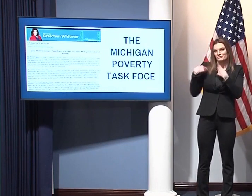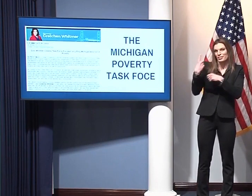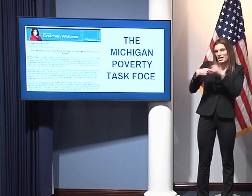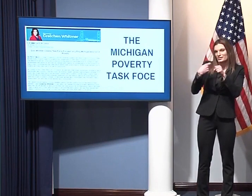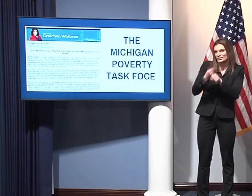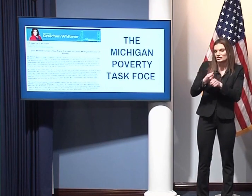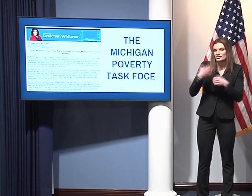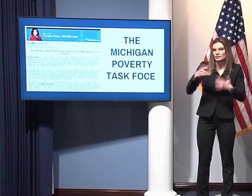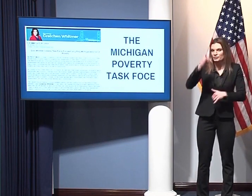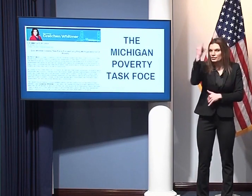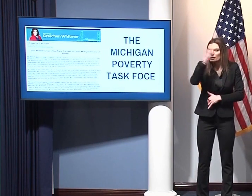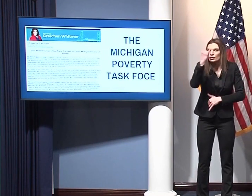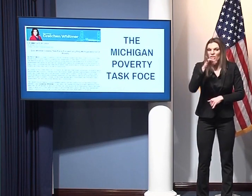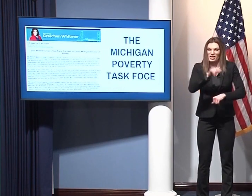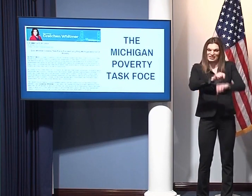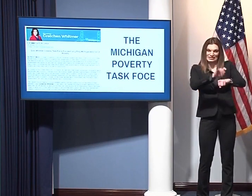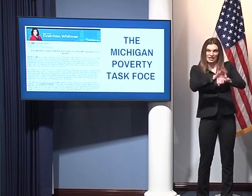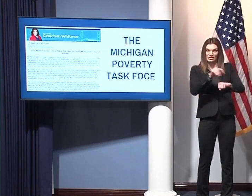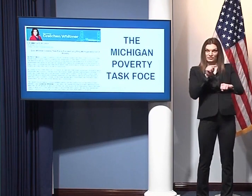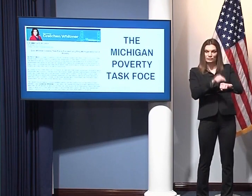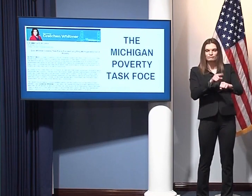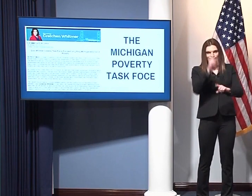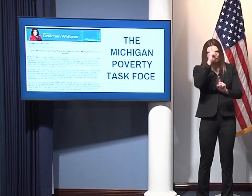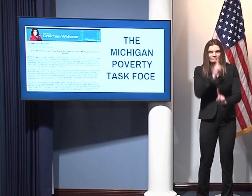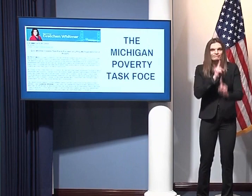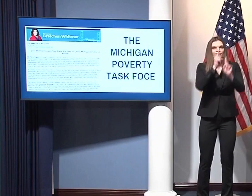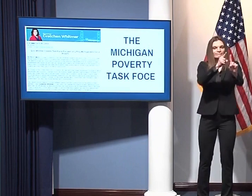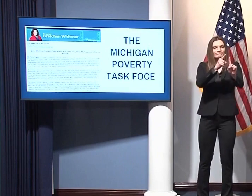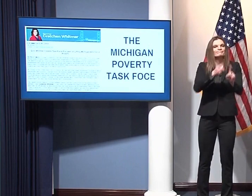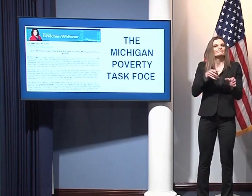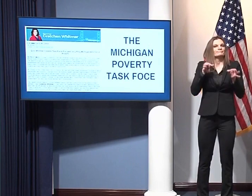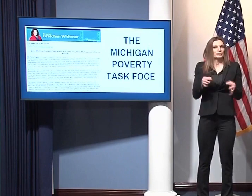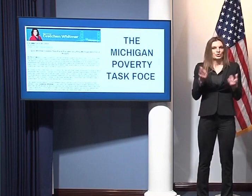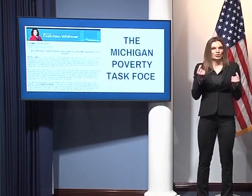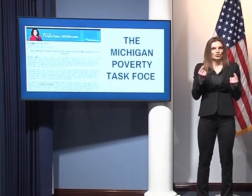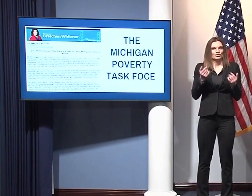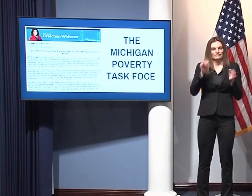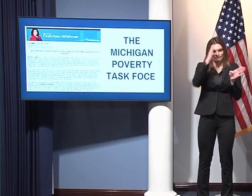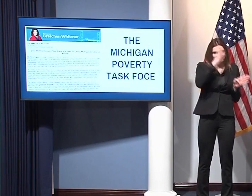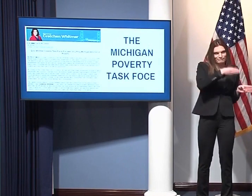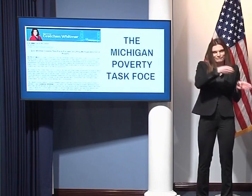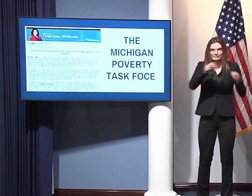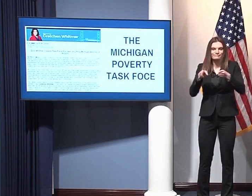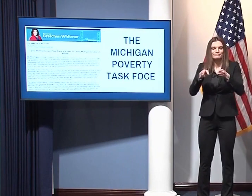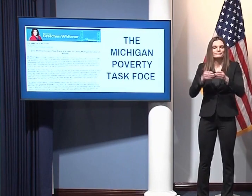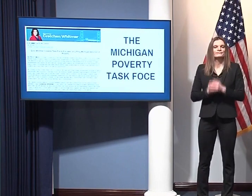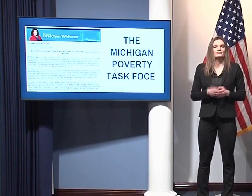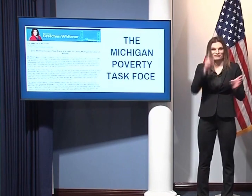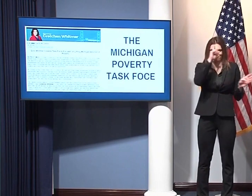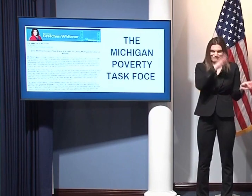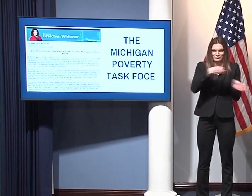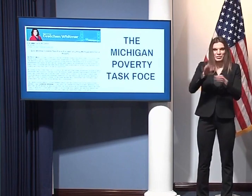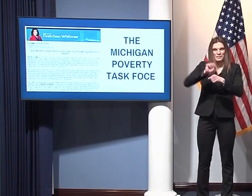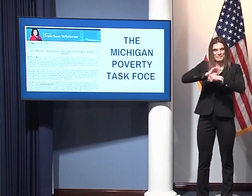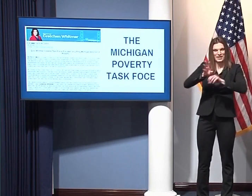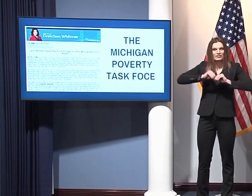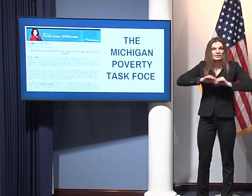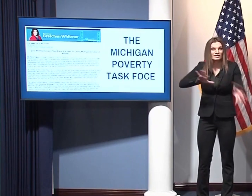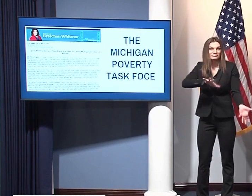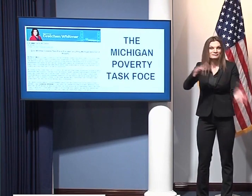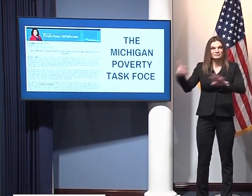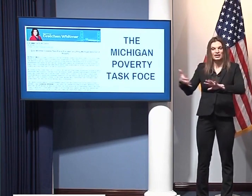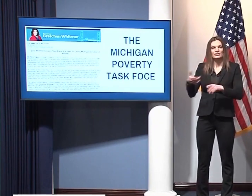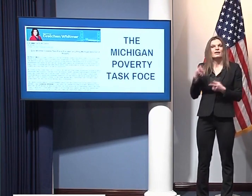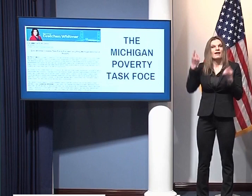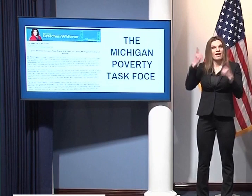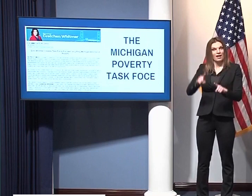year, the task force's mission has taken on a new sense of urgency. The pandemic and resulting